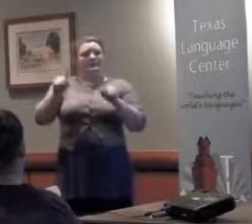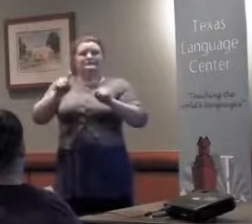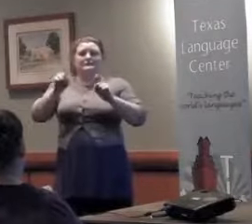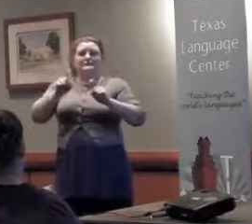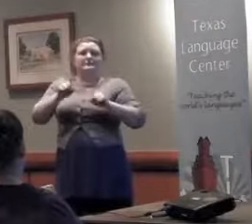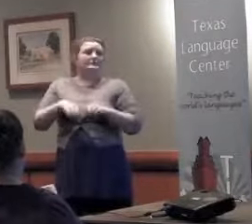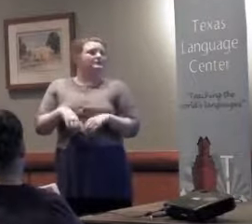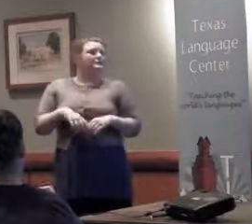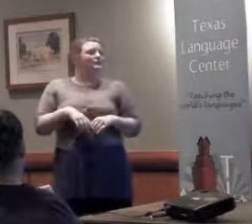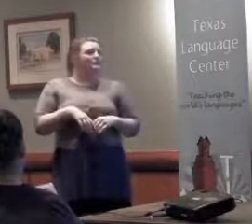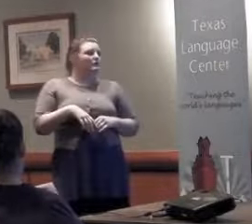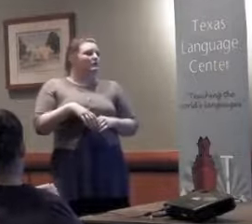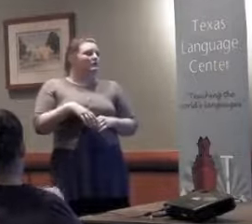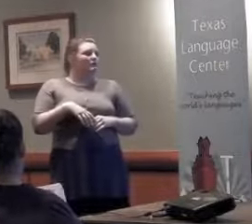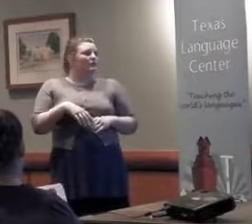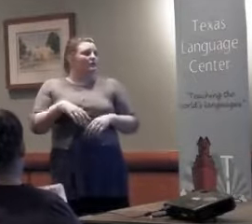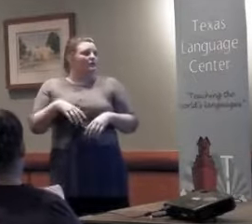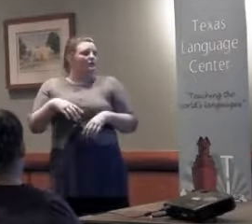ASL instruction,